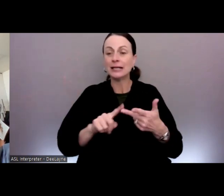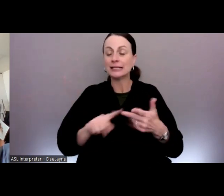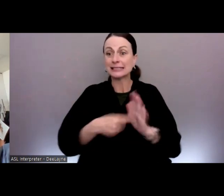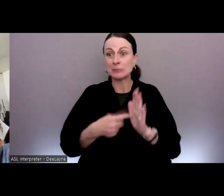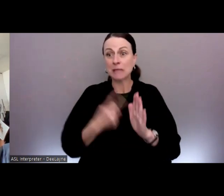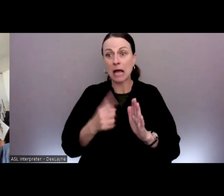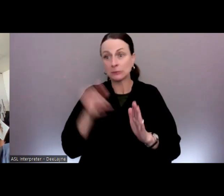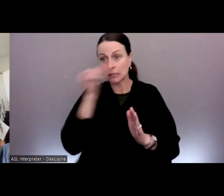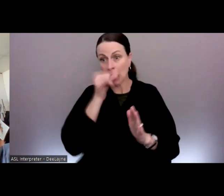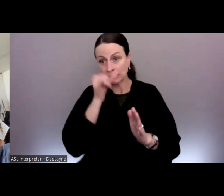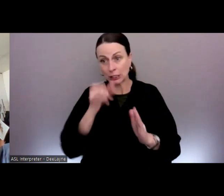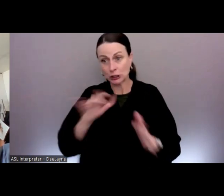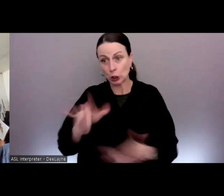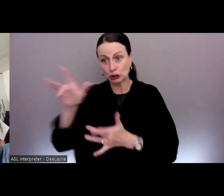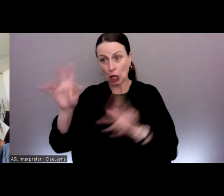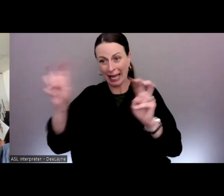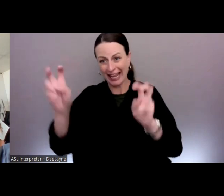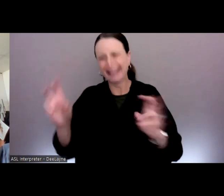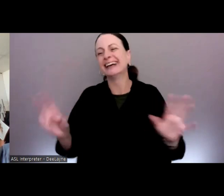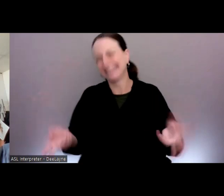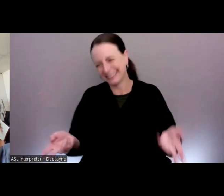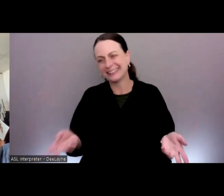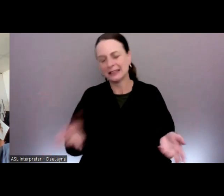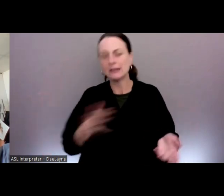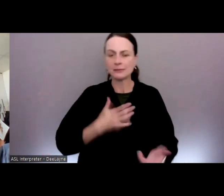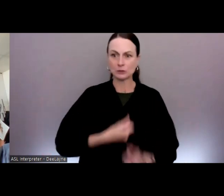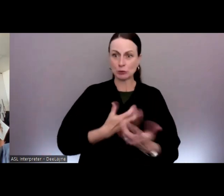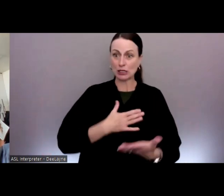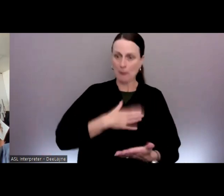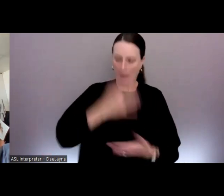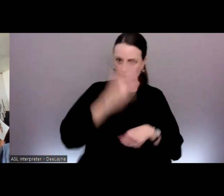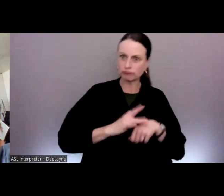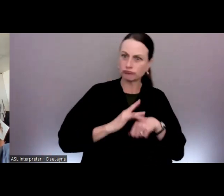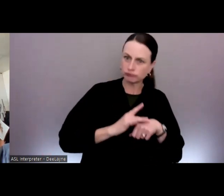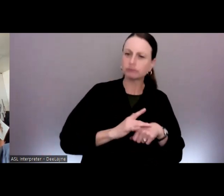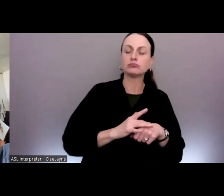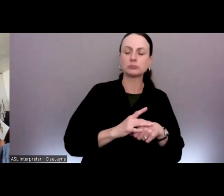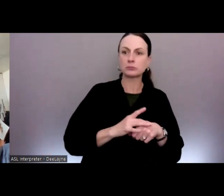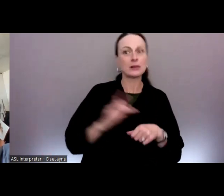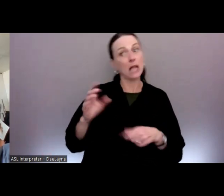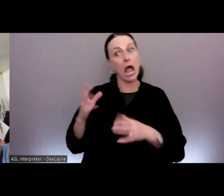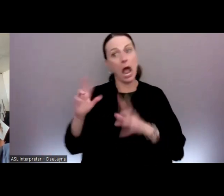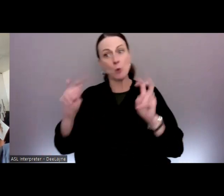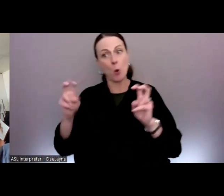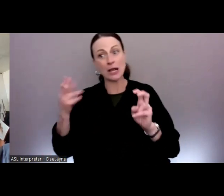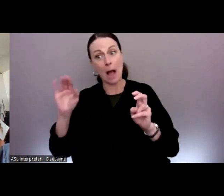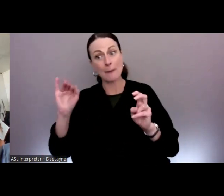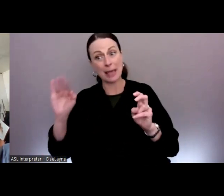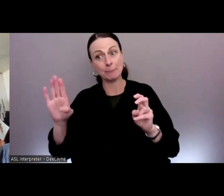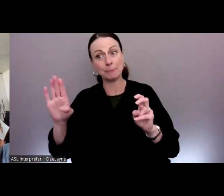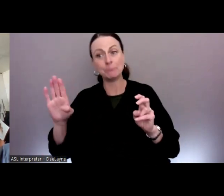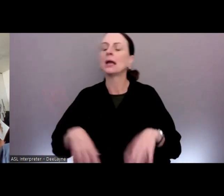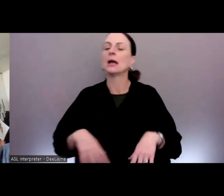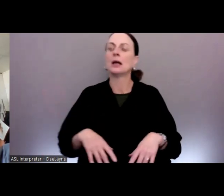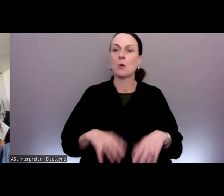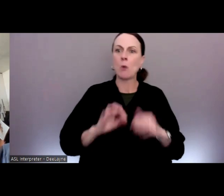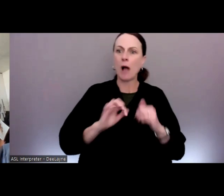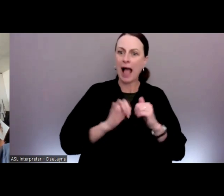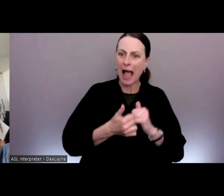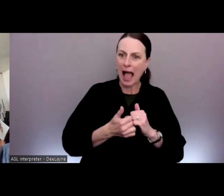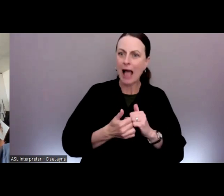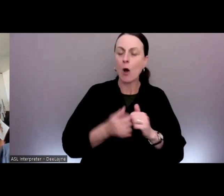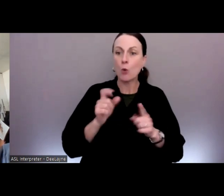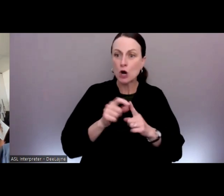journey, unquote, as an expression of my preoccupation, and again, I'm quoting Habib here, with how words influence our ways of